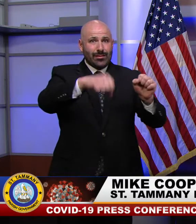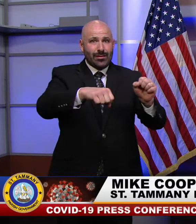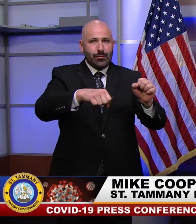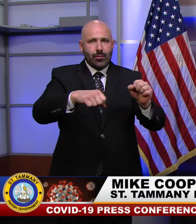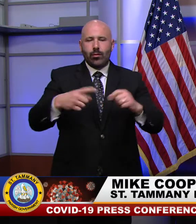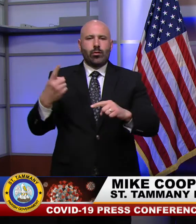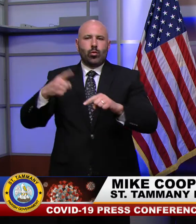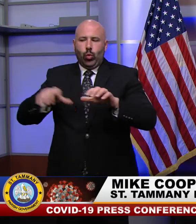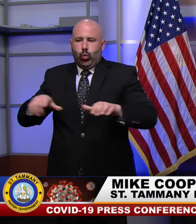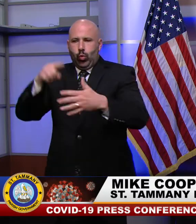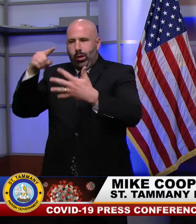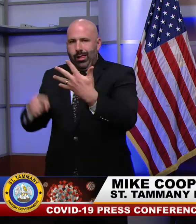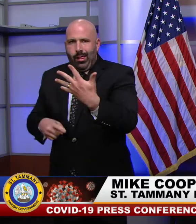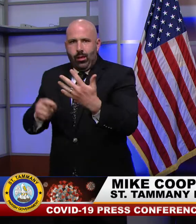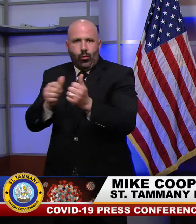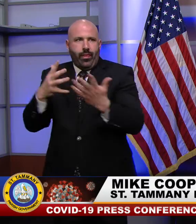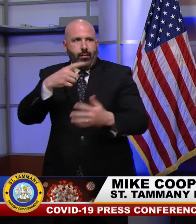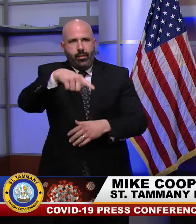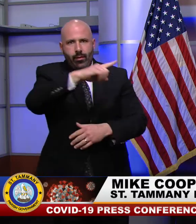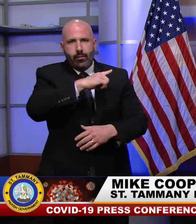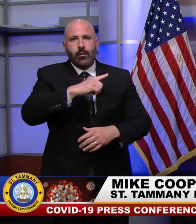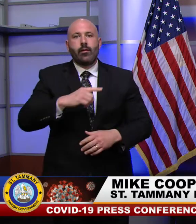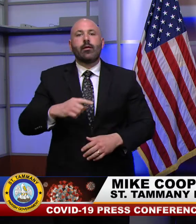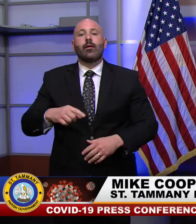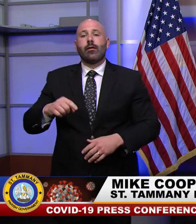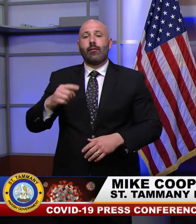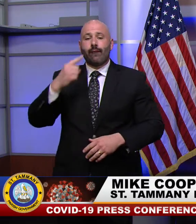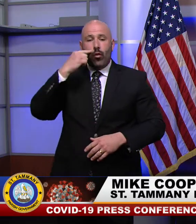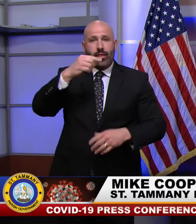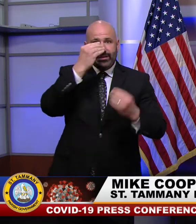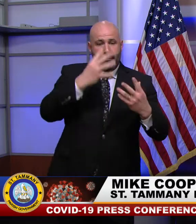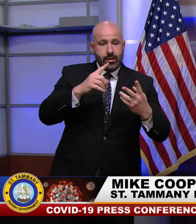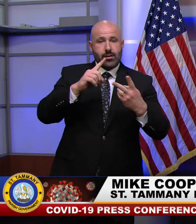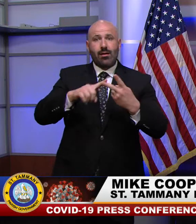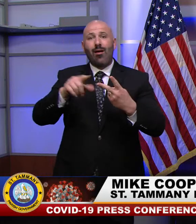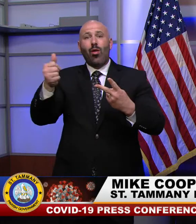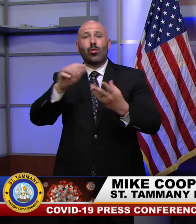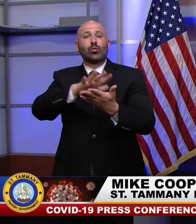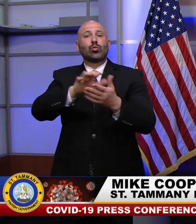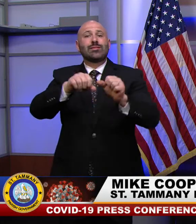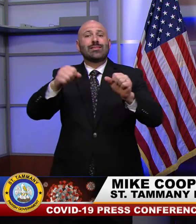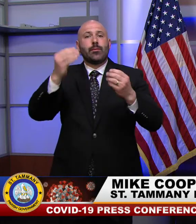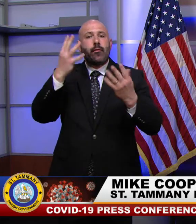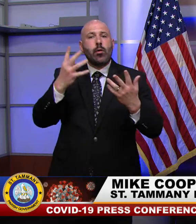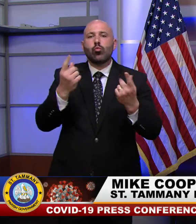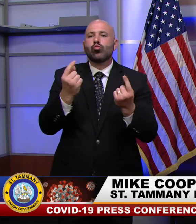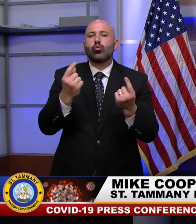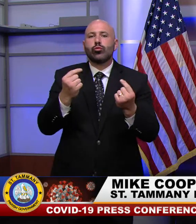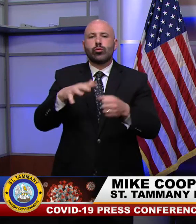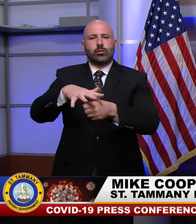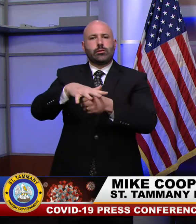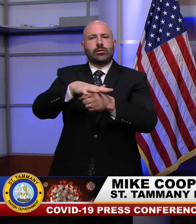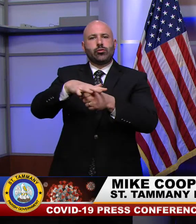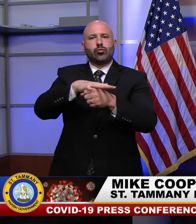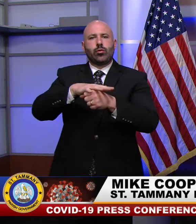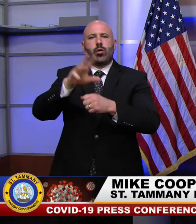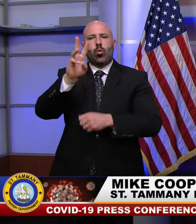updated information on this and other school system information, please visit the district website